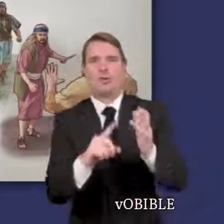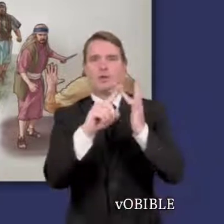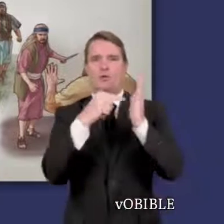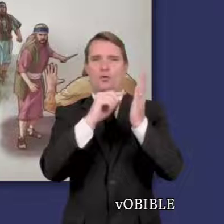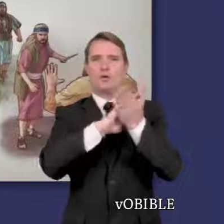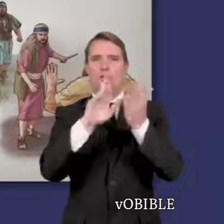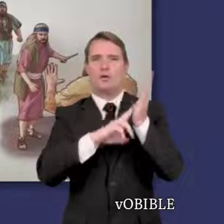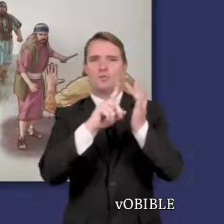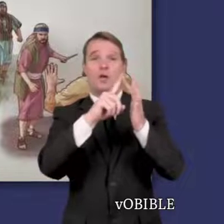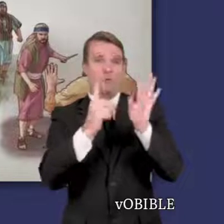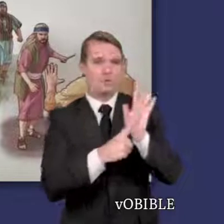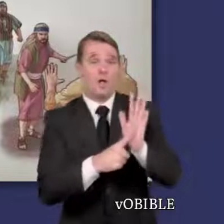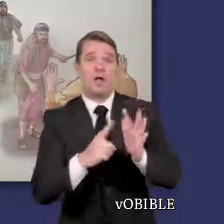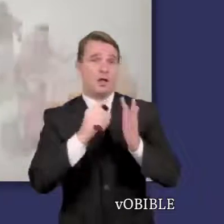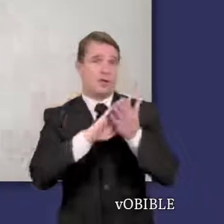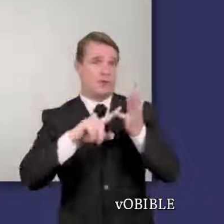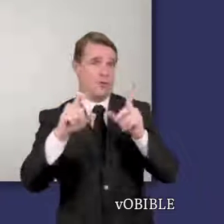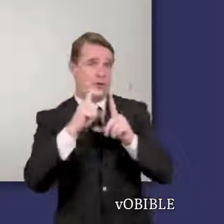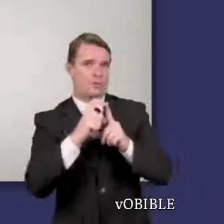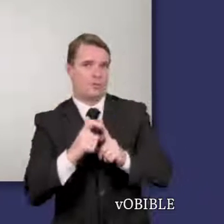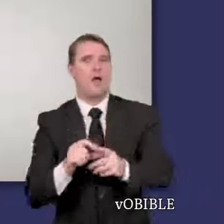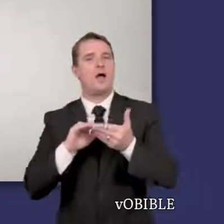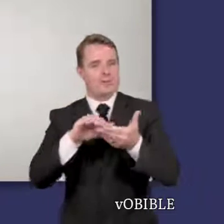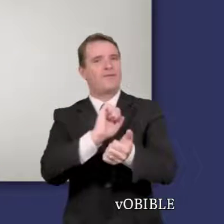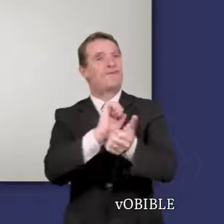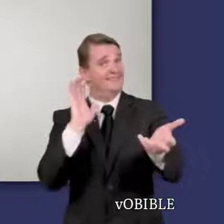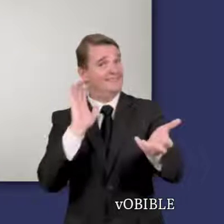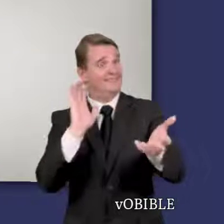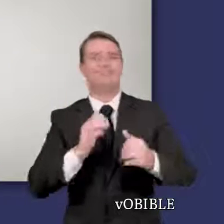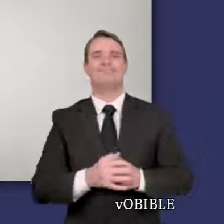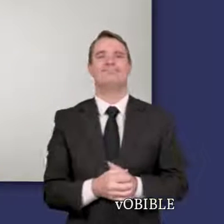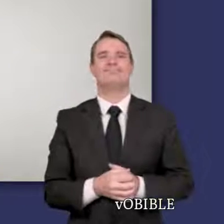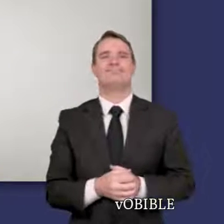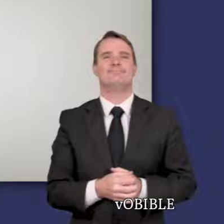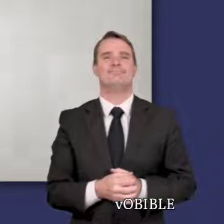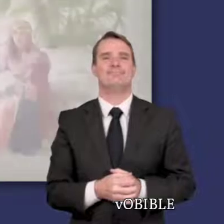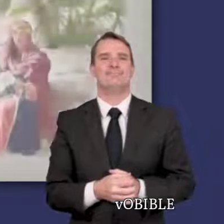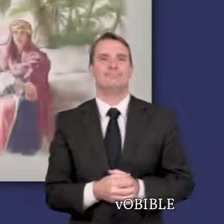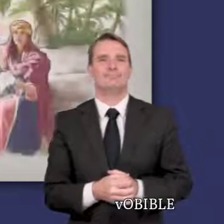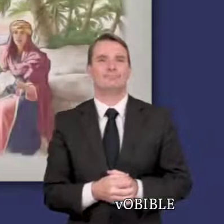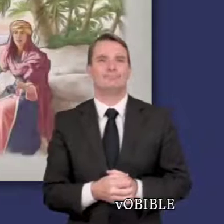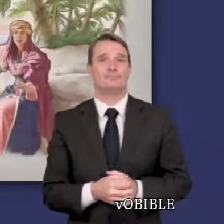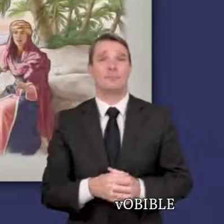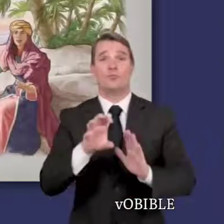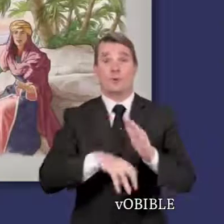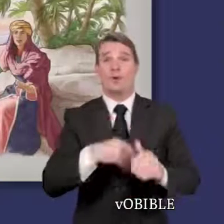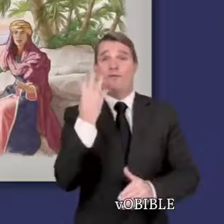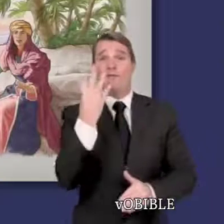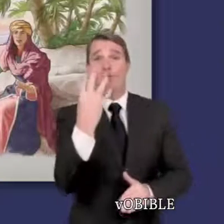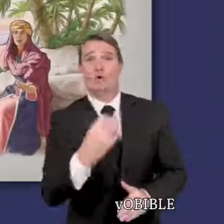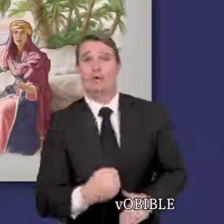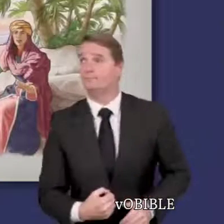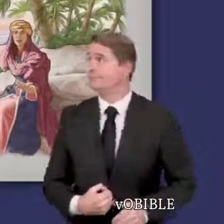of Mesopotamia and Moab. In chapter 4, a prophetess named Deborah sends for a man